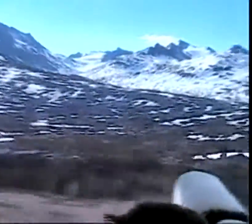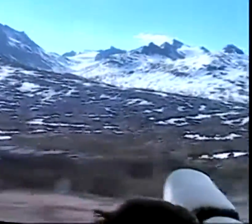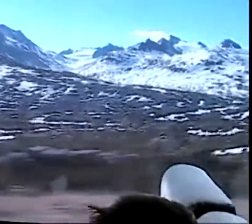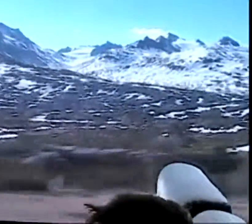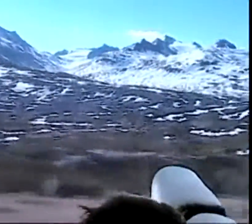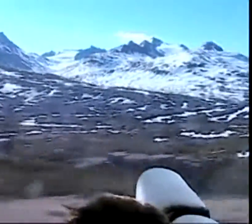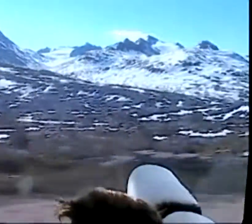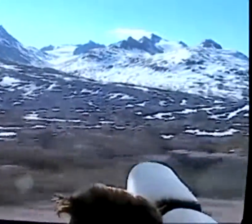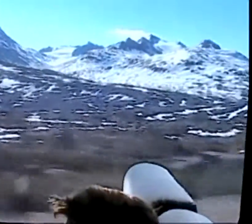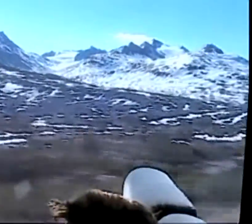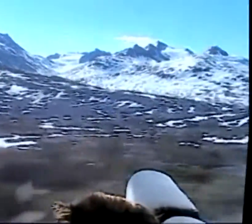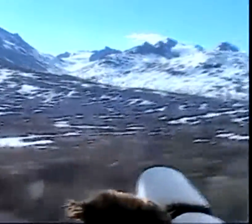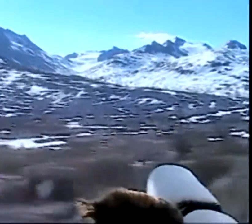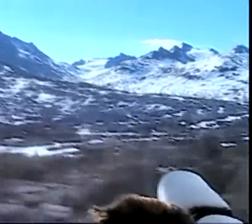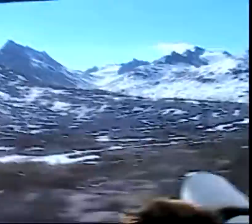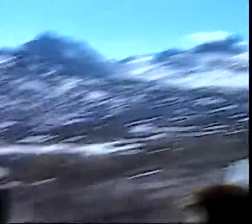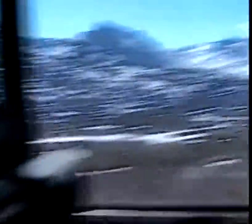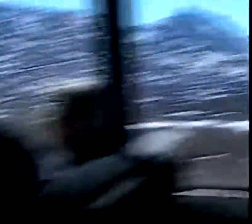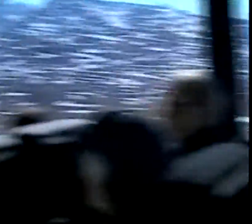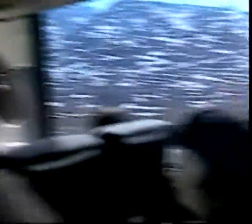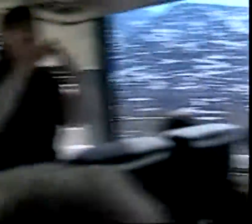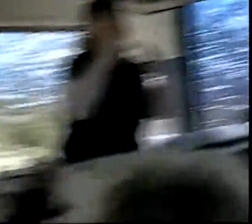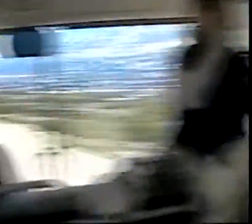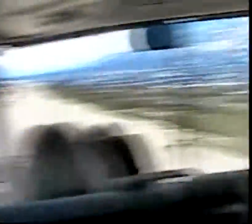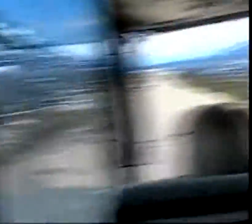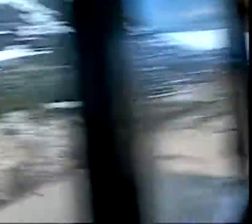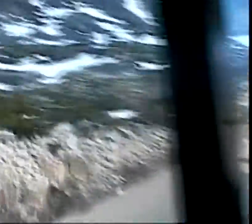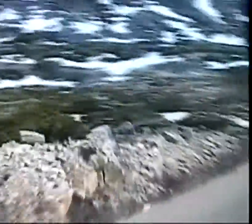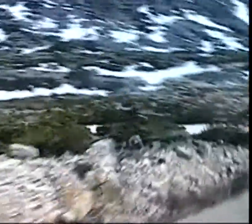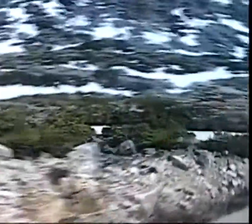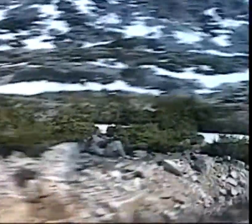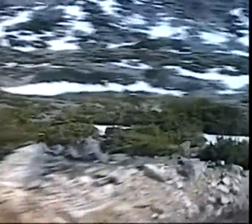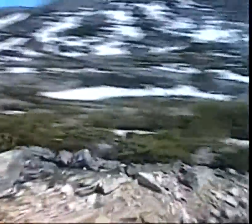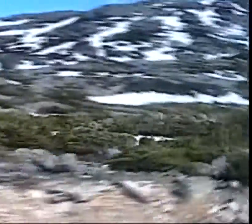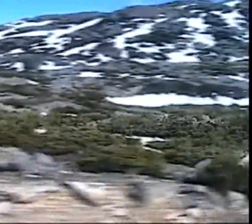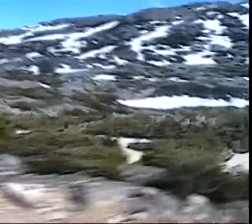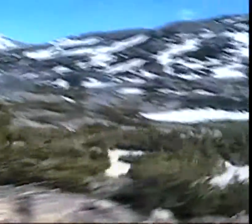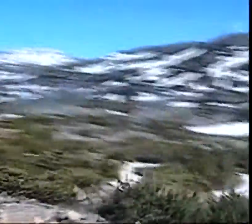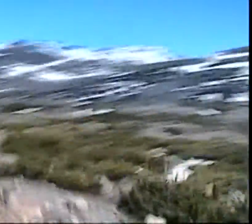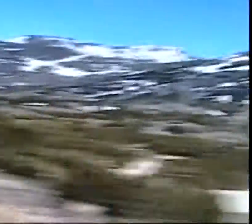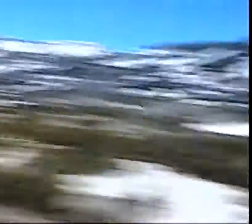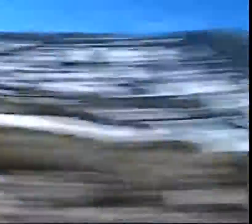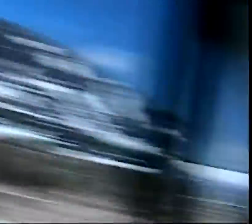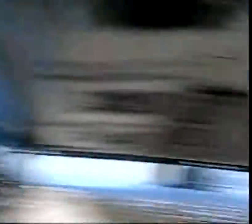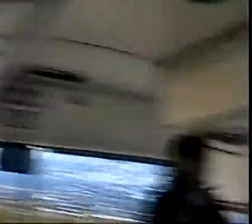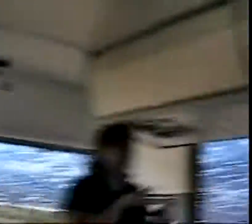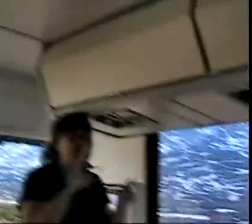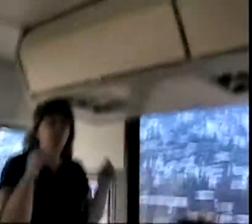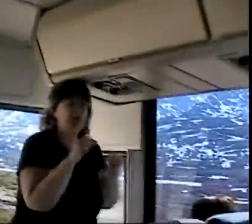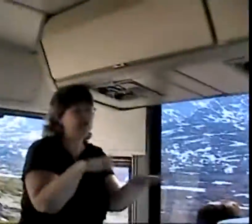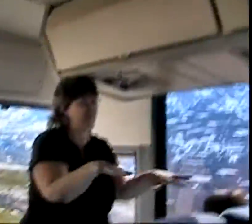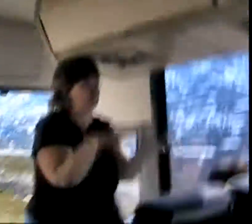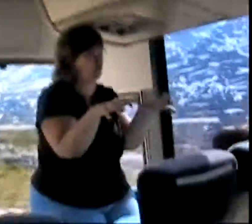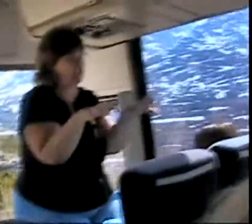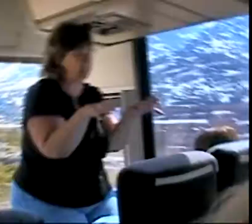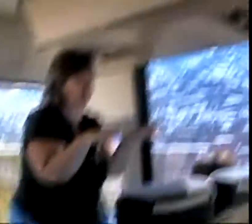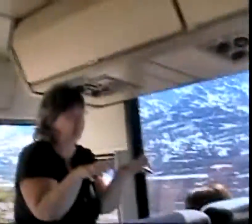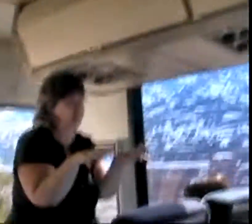And all through here are the summit lakes. These lakes are sterile. They freeze solid during the winter. They're anywhere from about 2